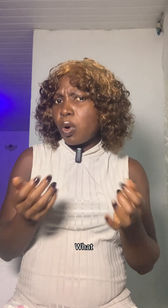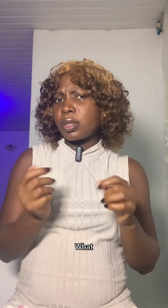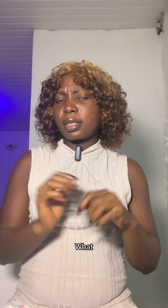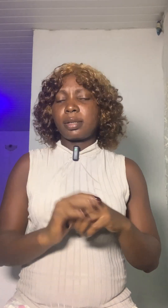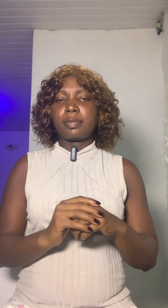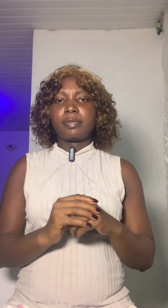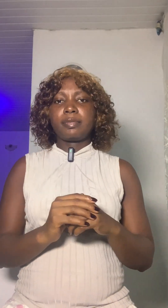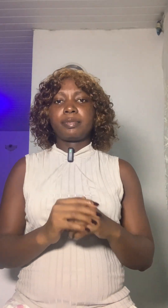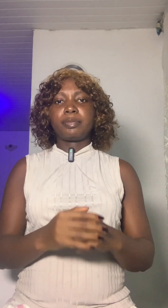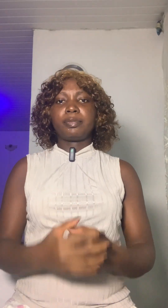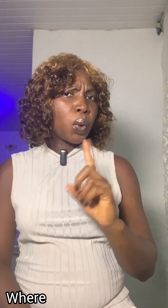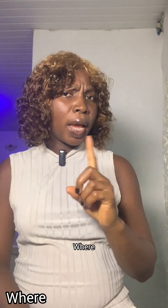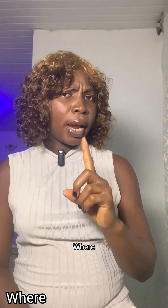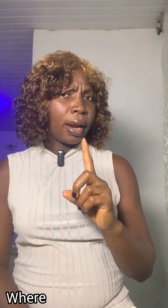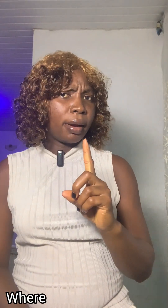What? Where?